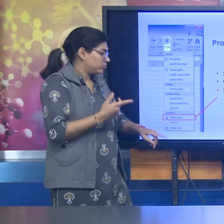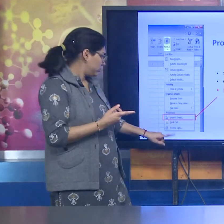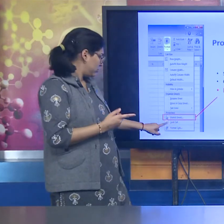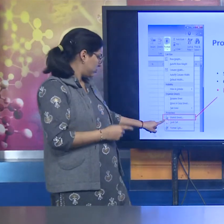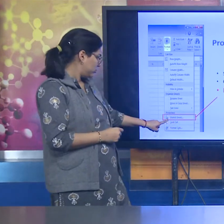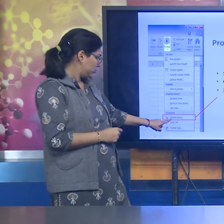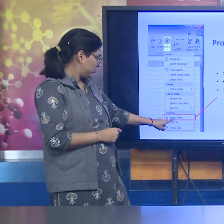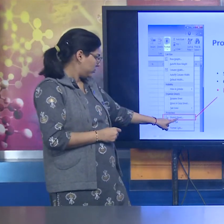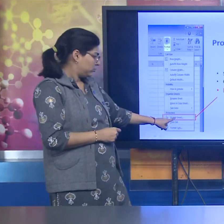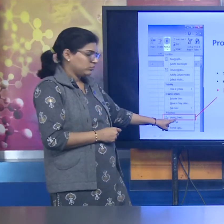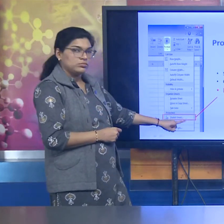protect sheet.